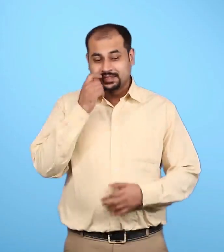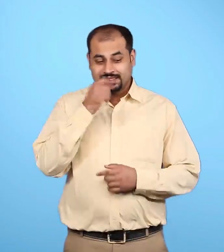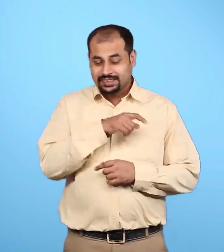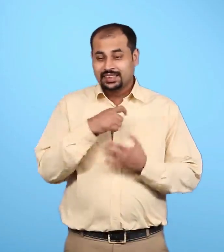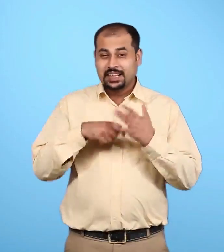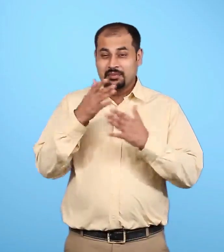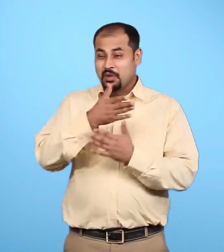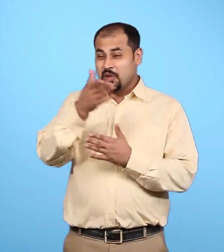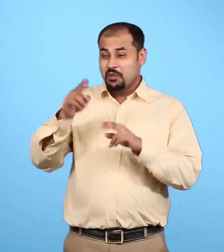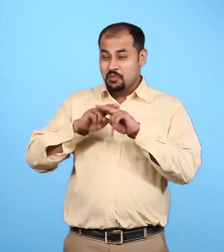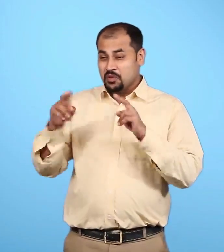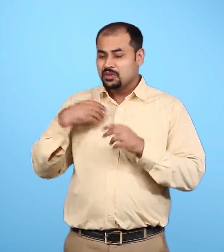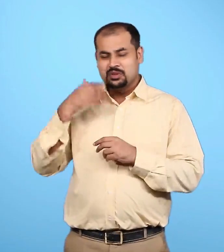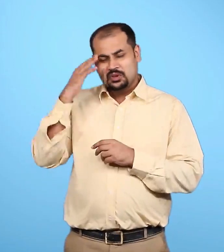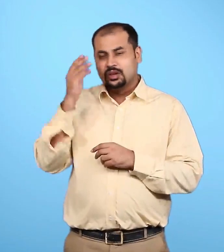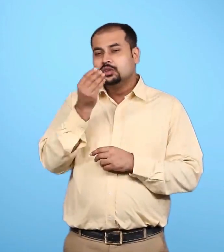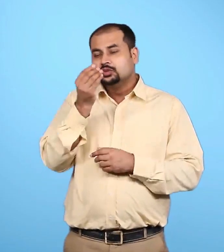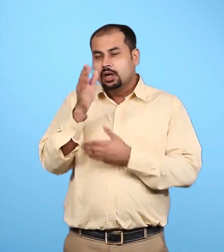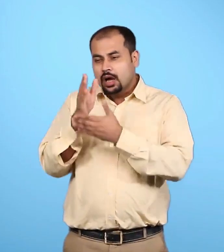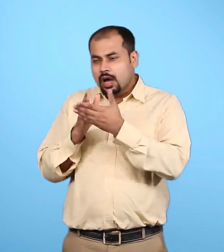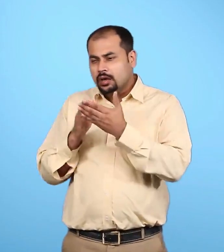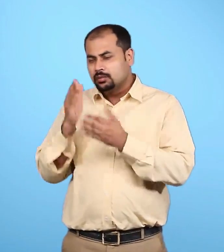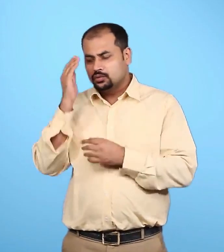but he didn't know everyone.